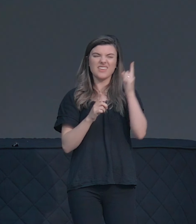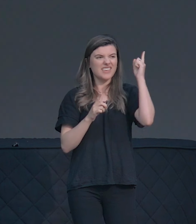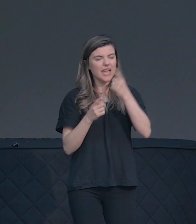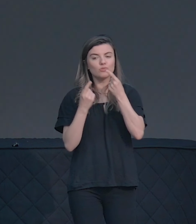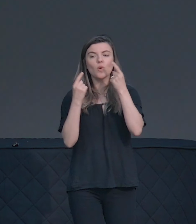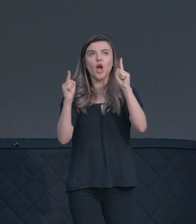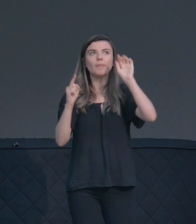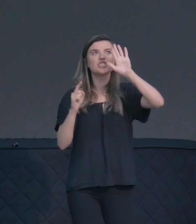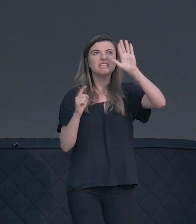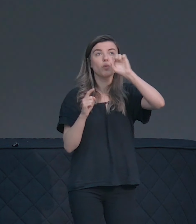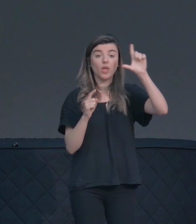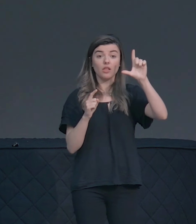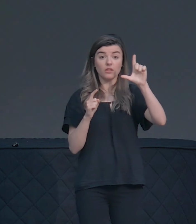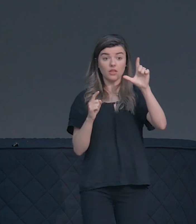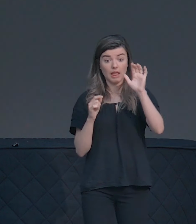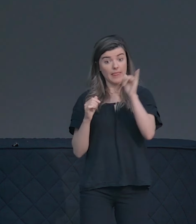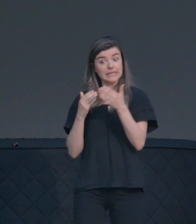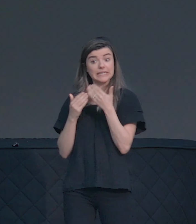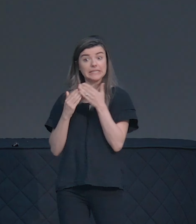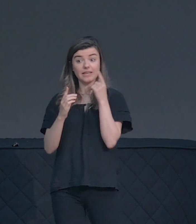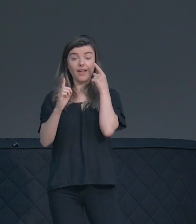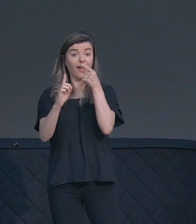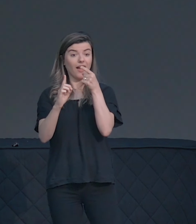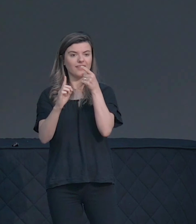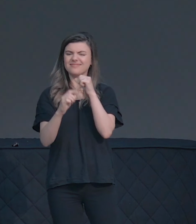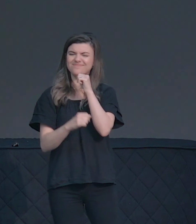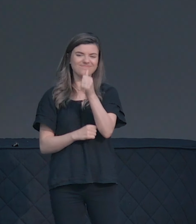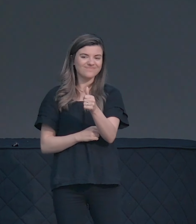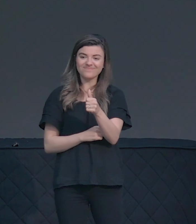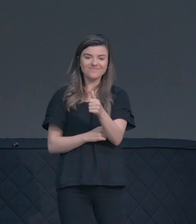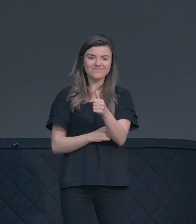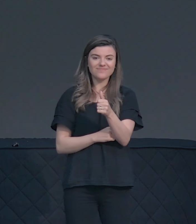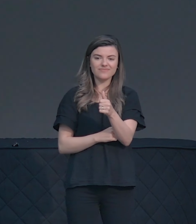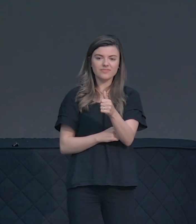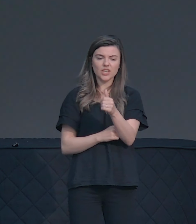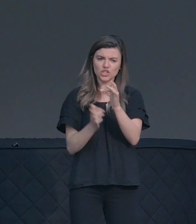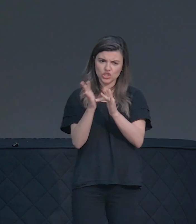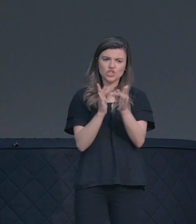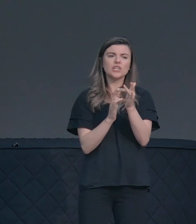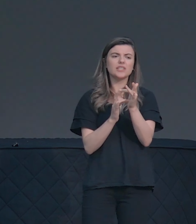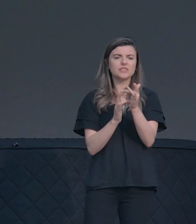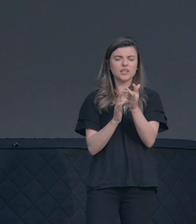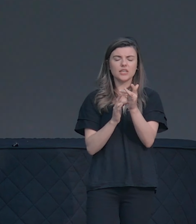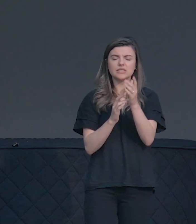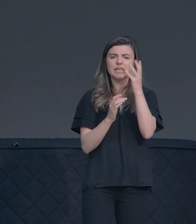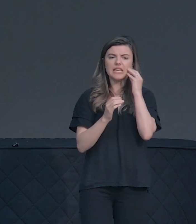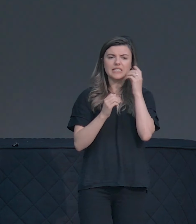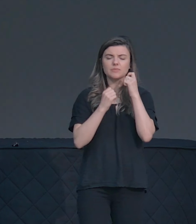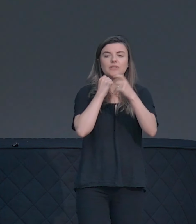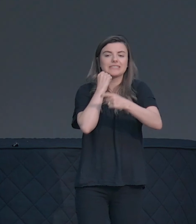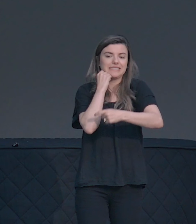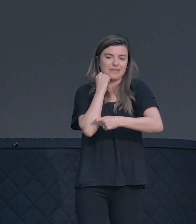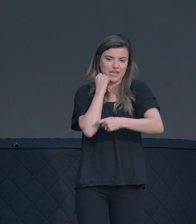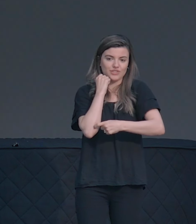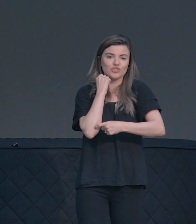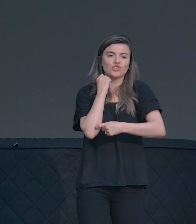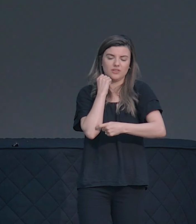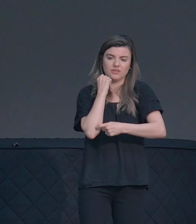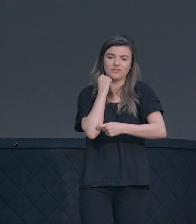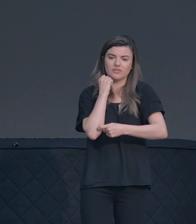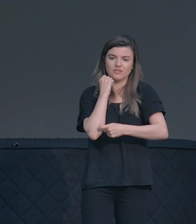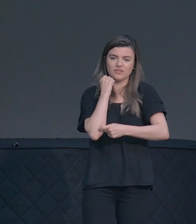the Father. Will it be easy? No. He faces the temptation of a shortcut here.